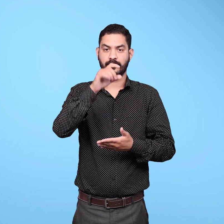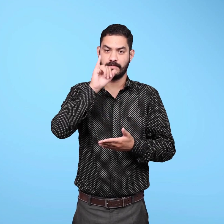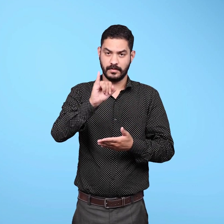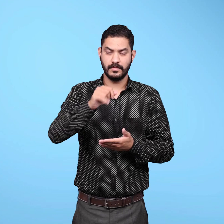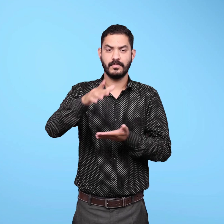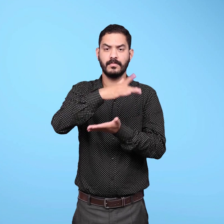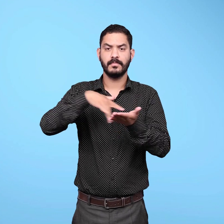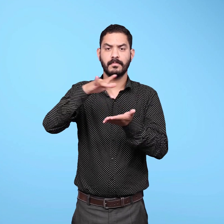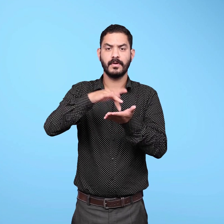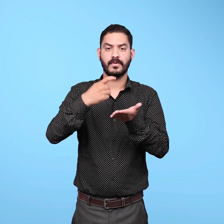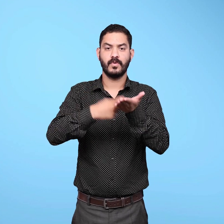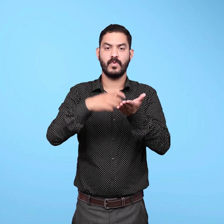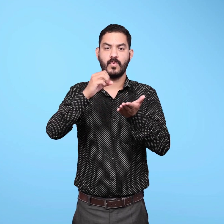76.